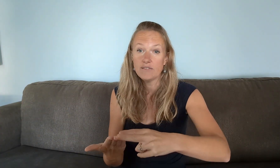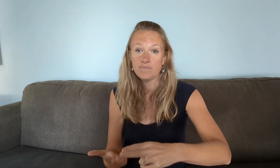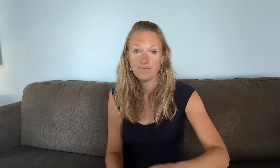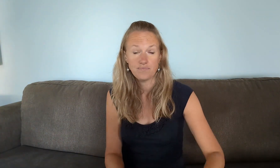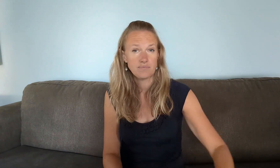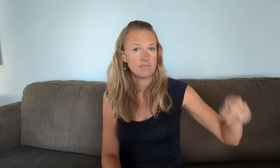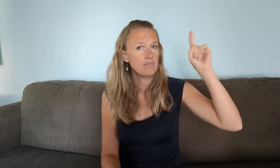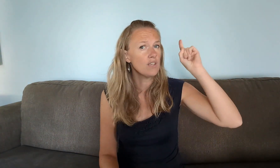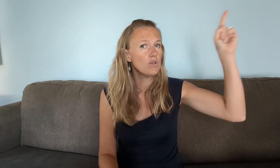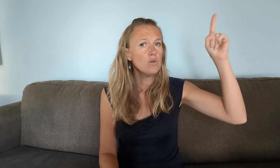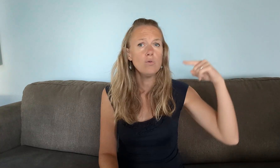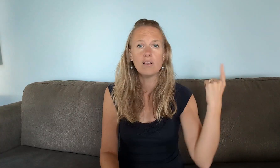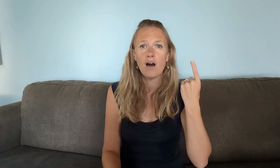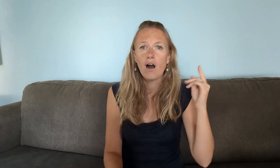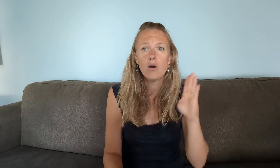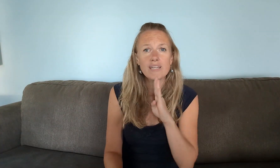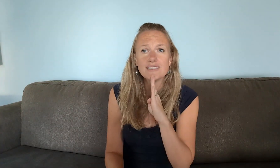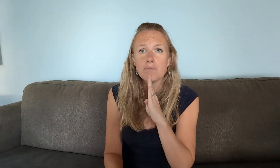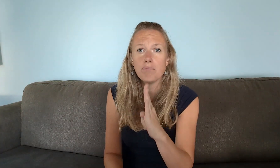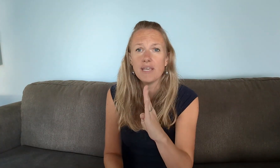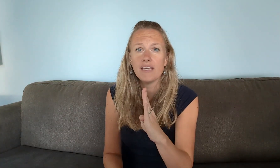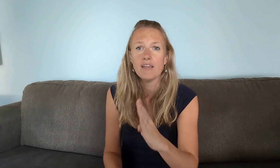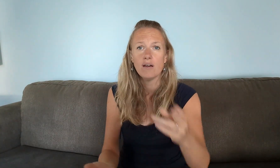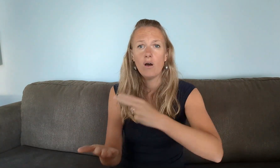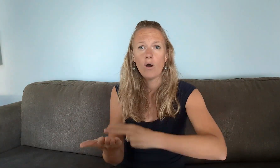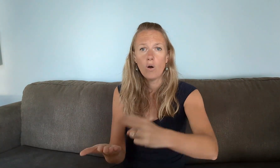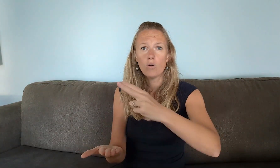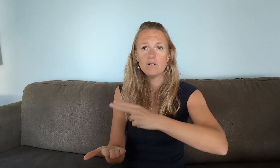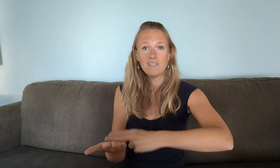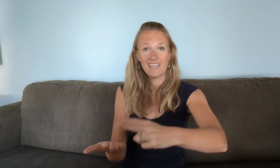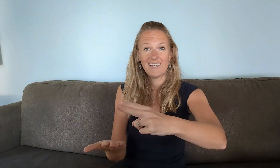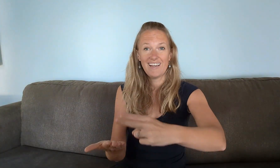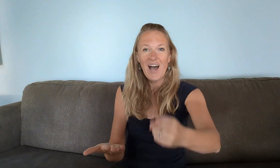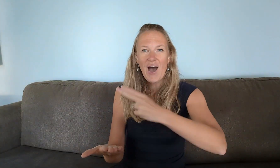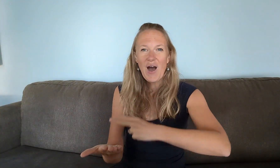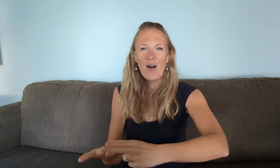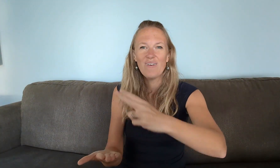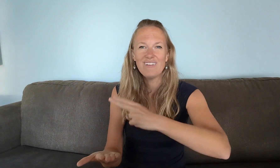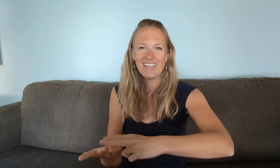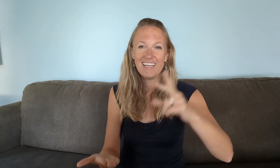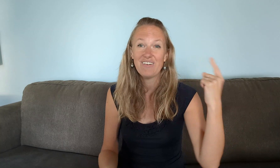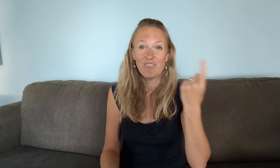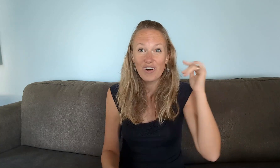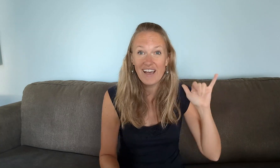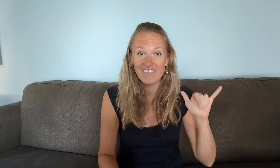holy. You will always be holy, holy